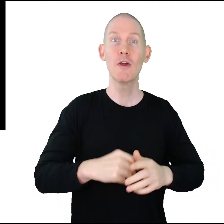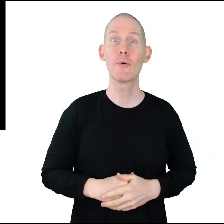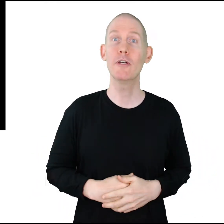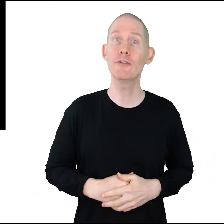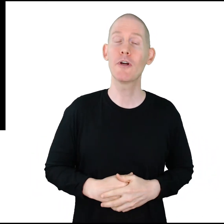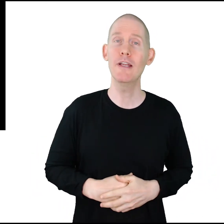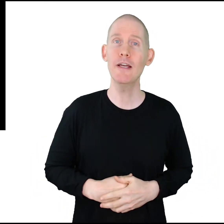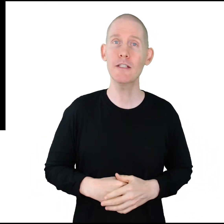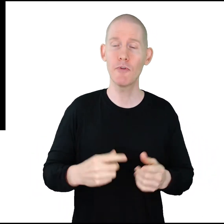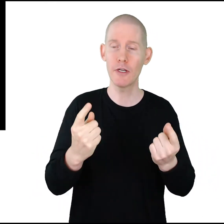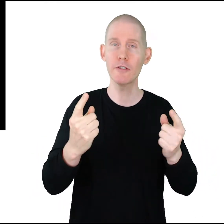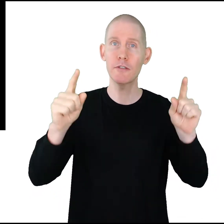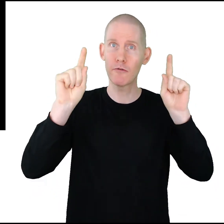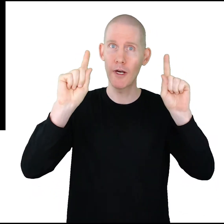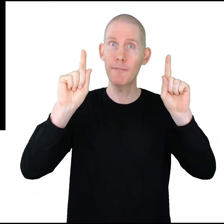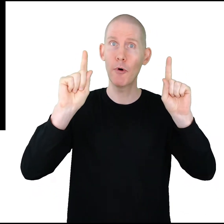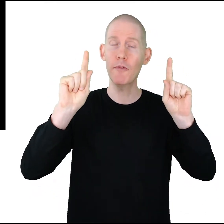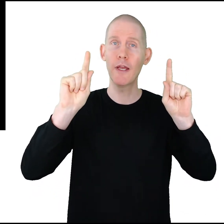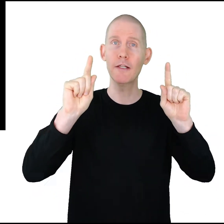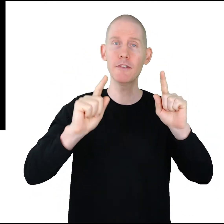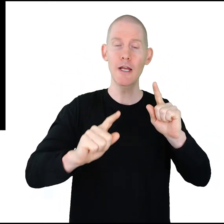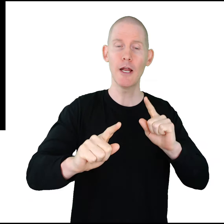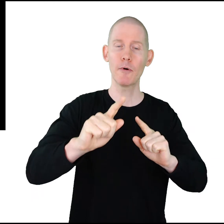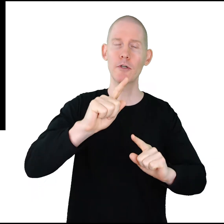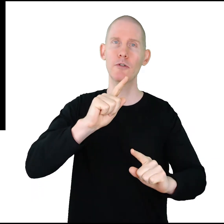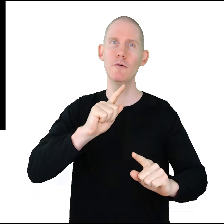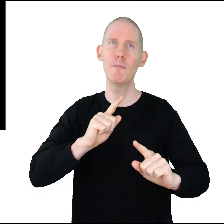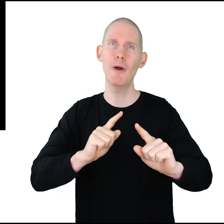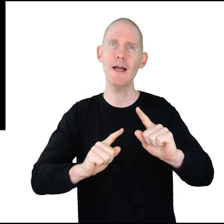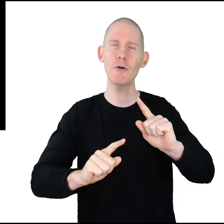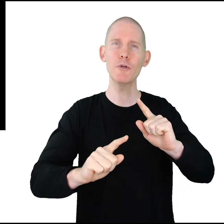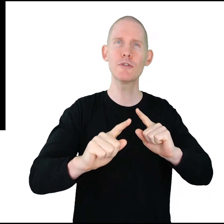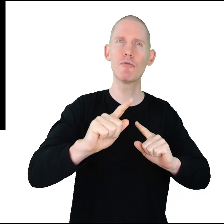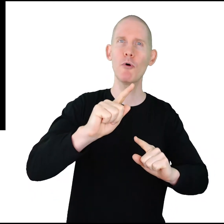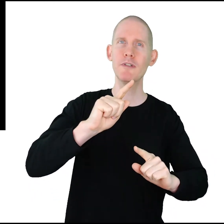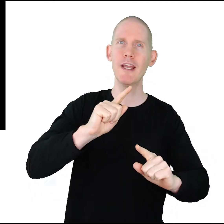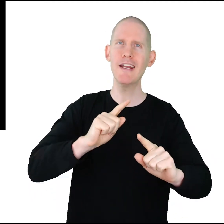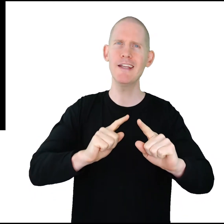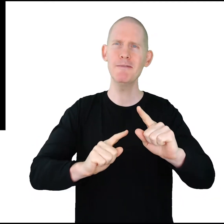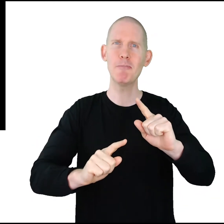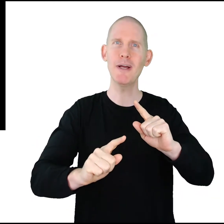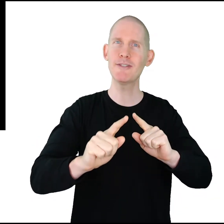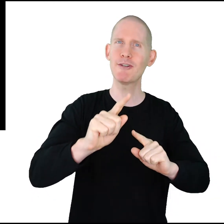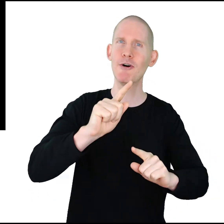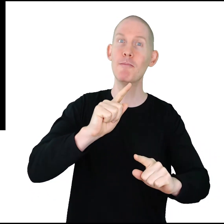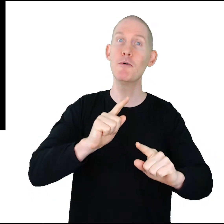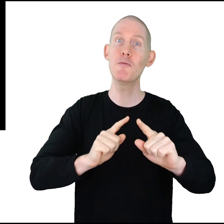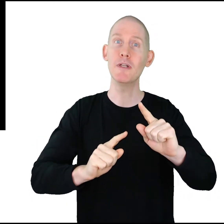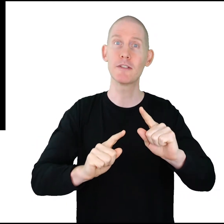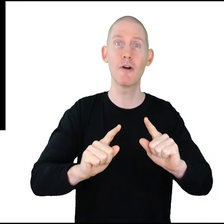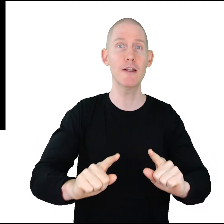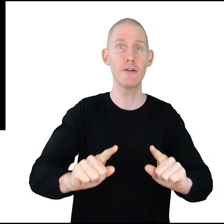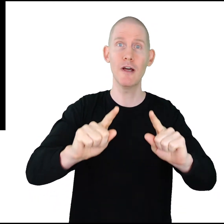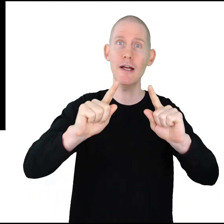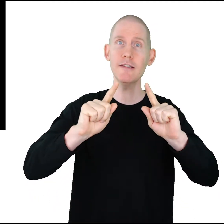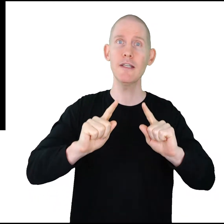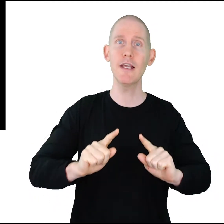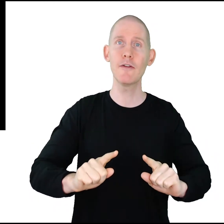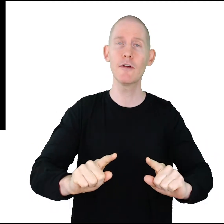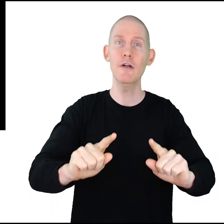We're going to use our index fingers, right? Both hands. Now we're going to do backwards rotating bicycle movements, all right? They're not together.